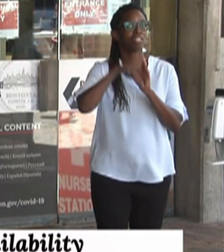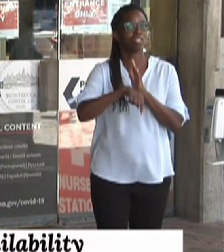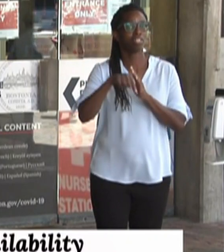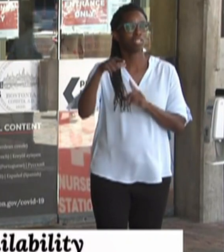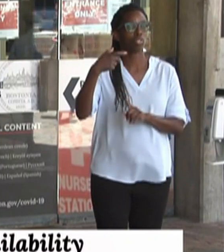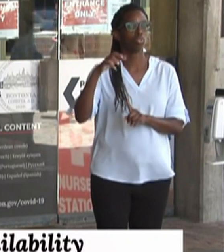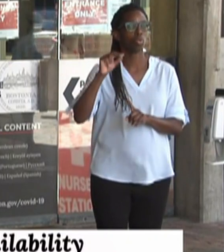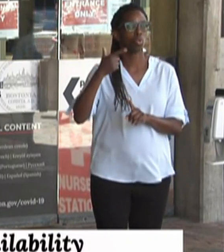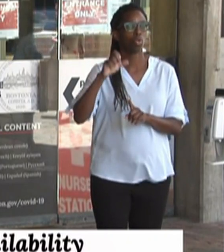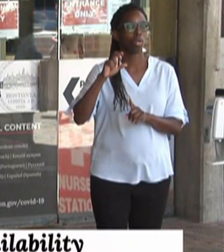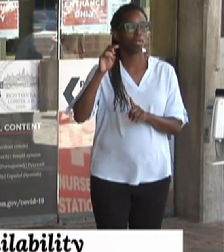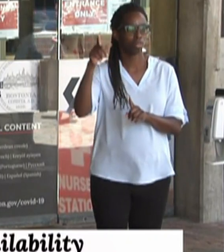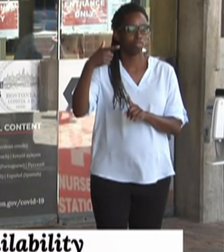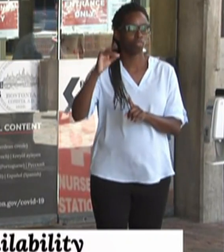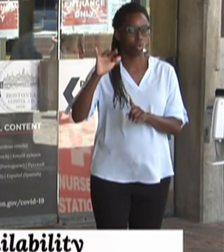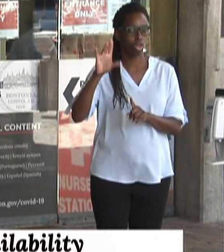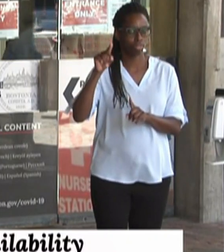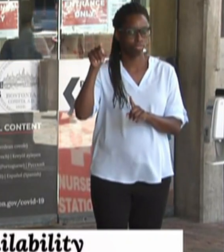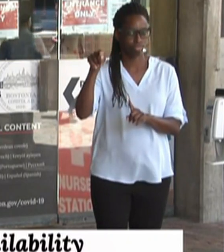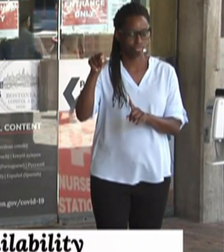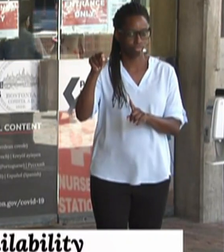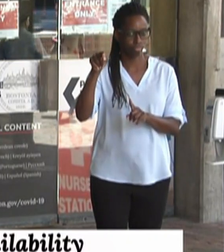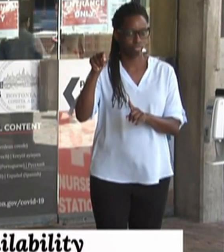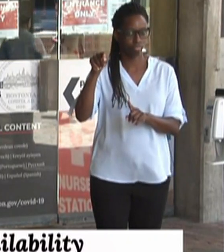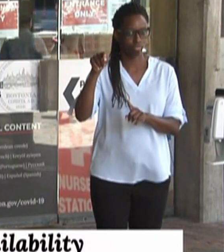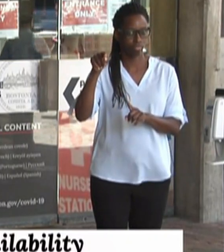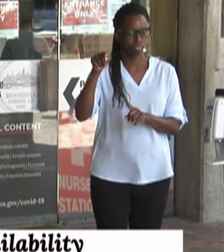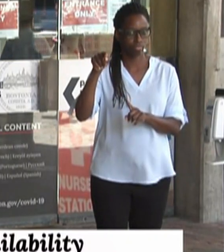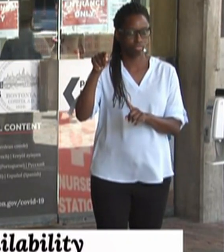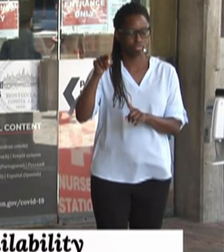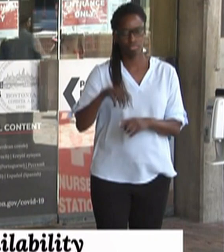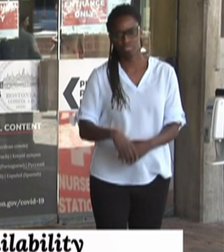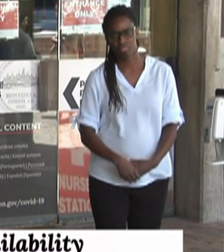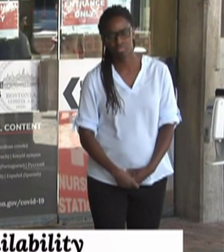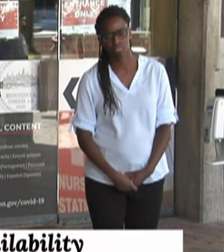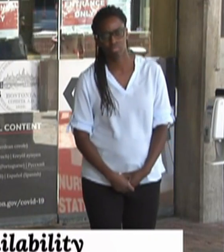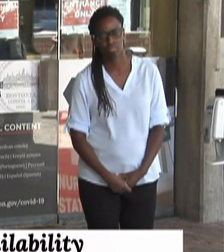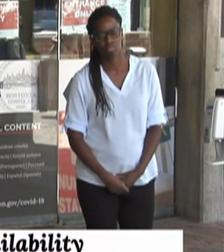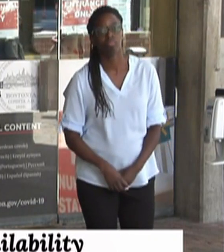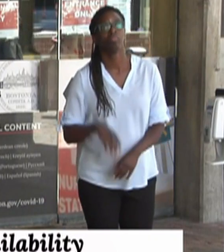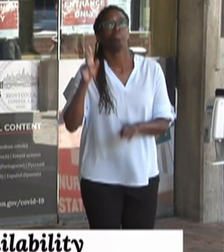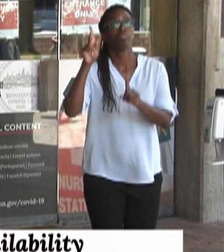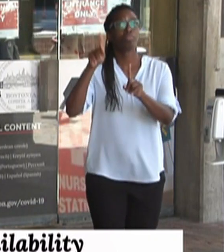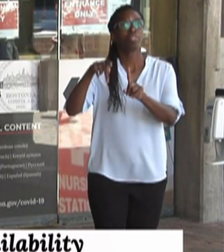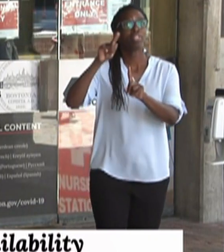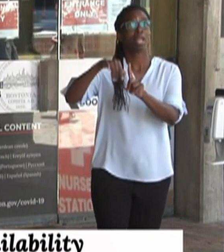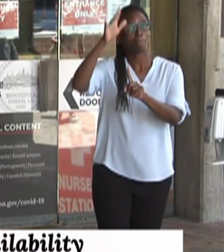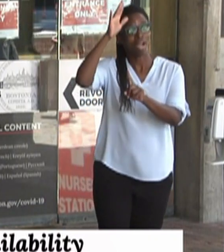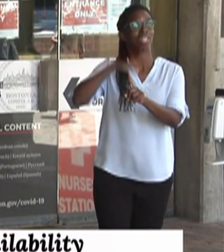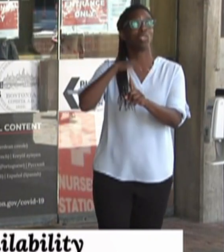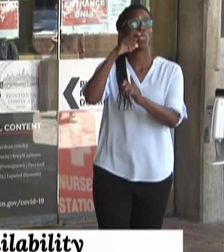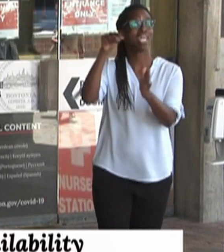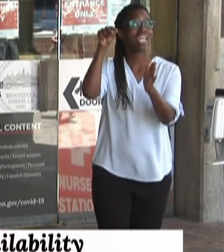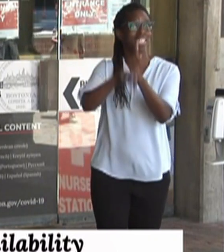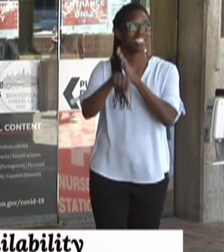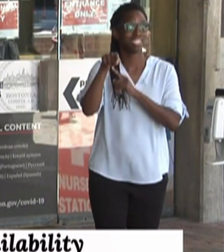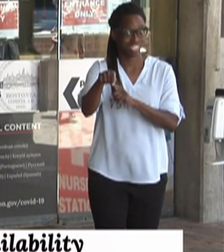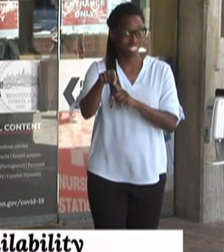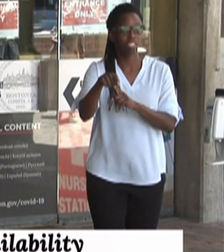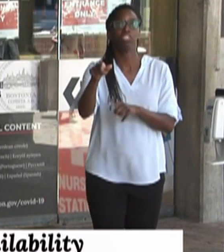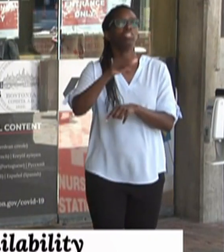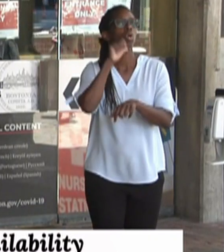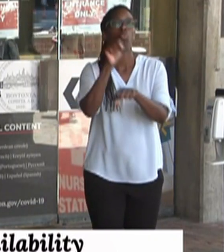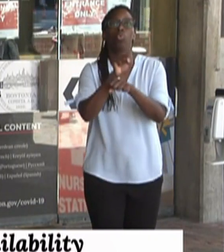was going to help that person, because it seemed like what he did went way above and beyond anything that he might have been taught or trained in the police